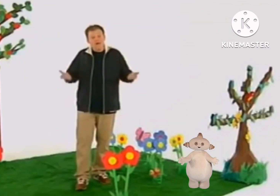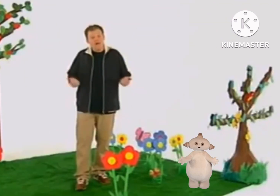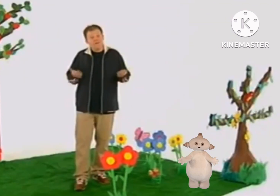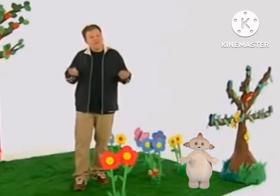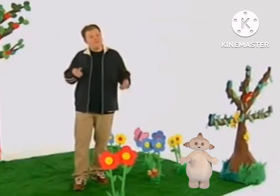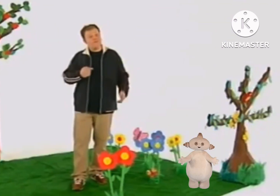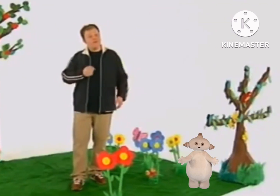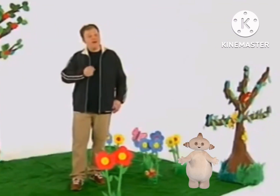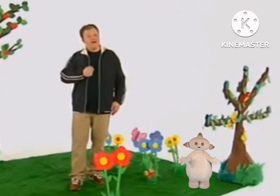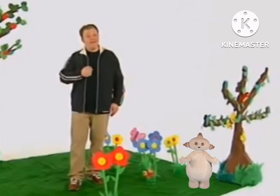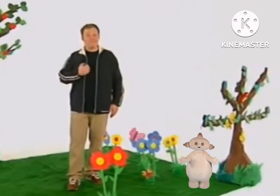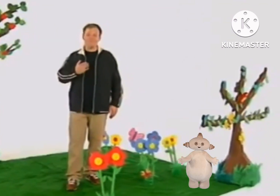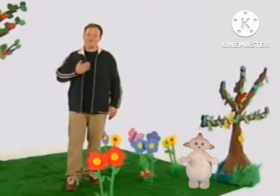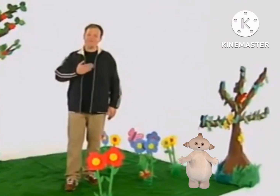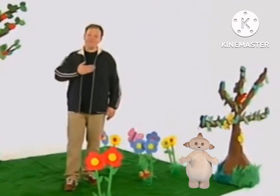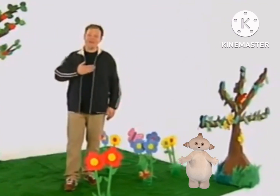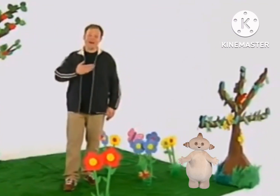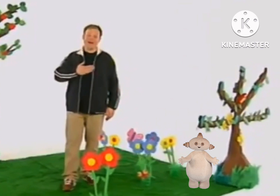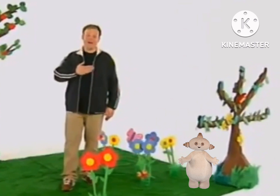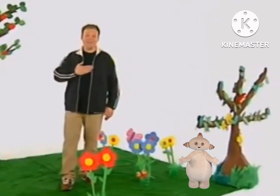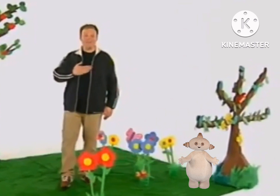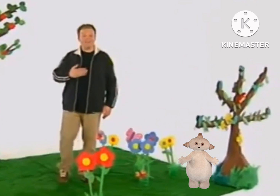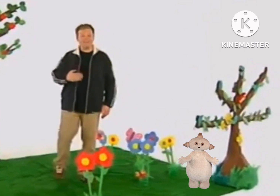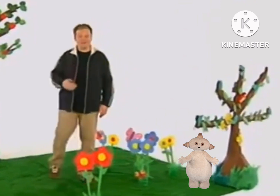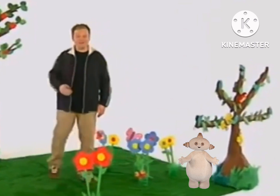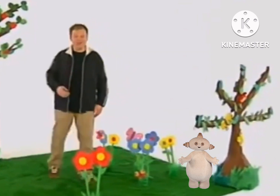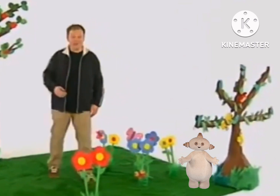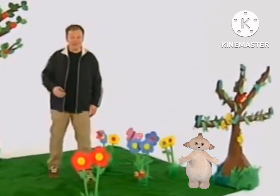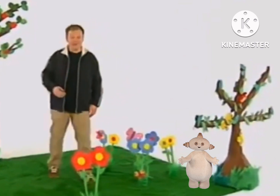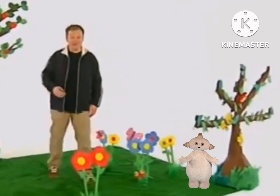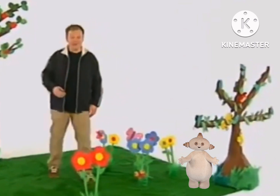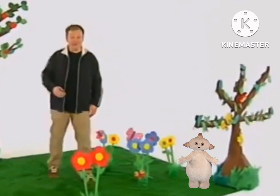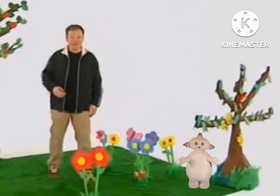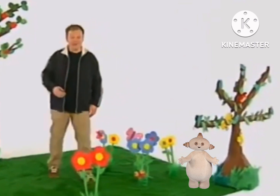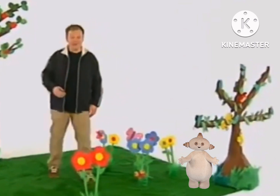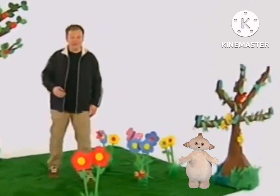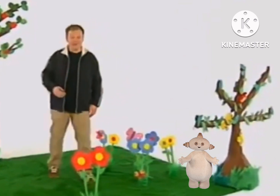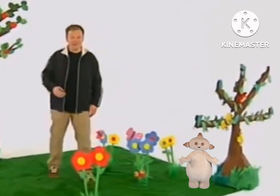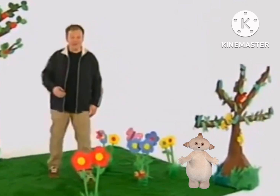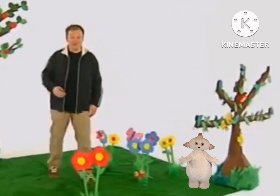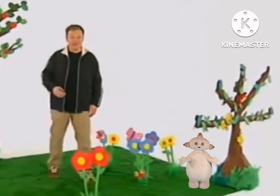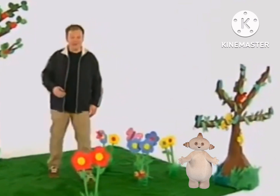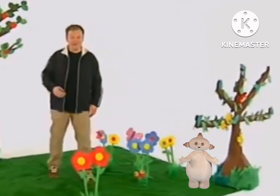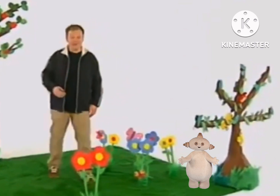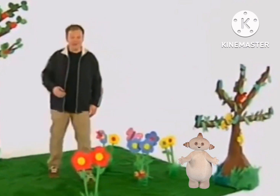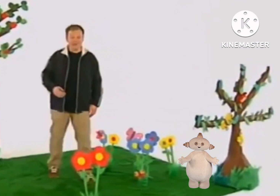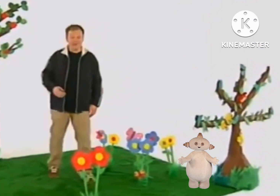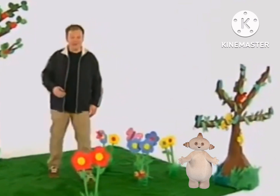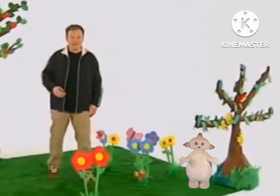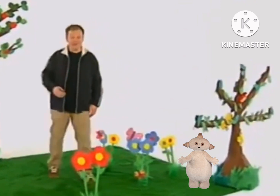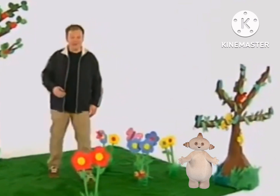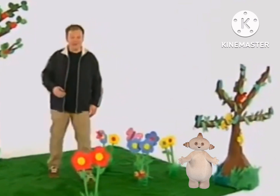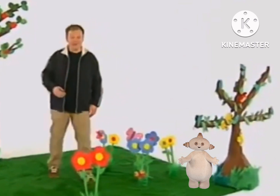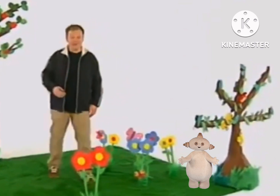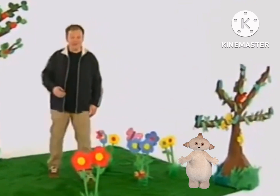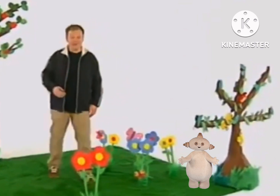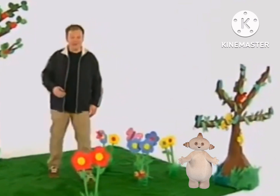Where do I most like to be? Cut. Why is Macapaca from in the night garden doing here in the